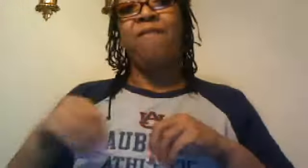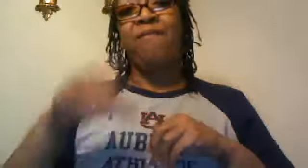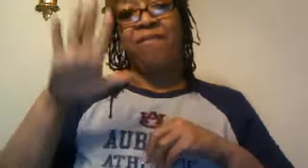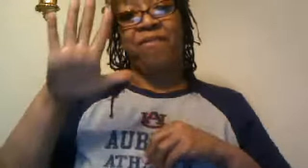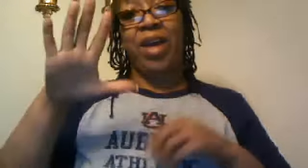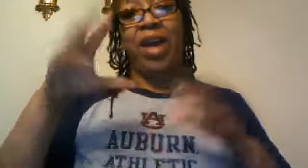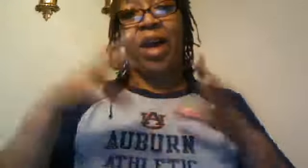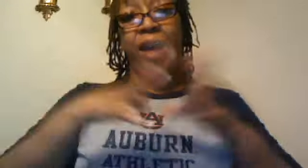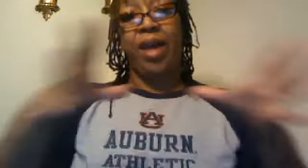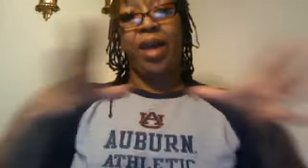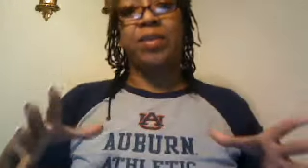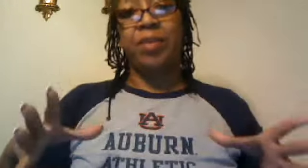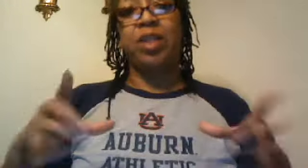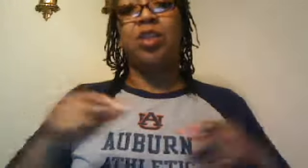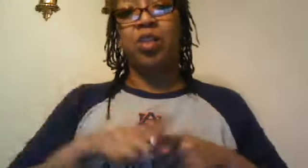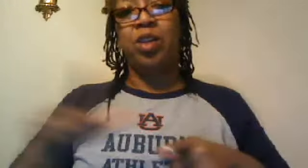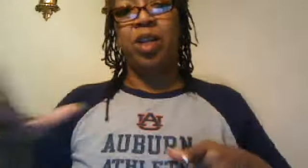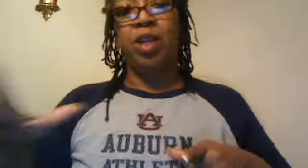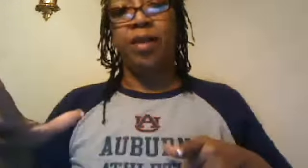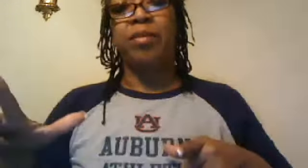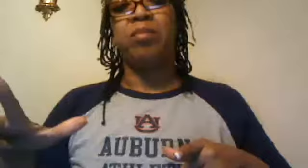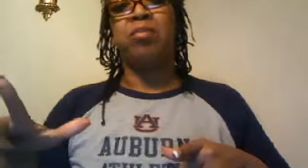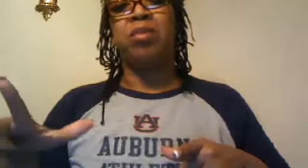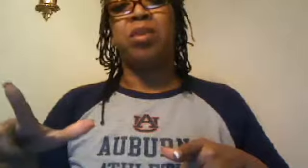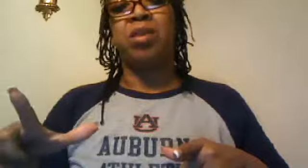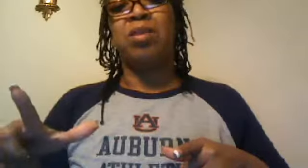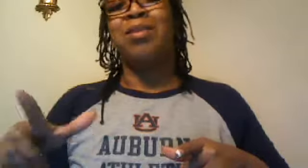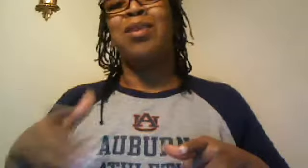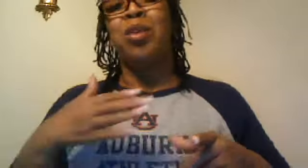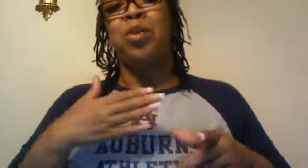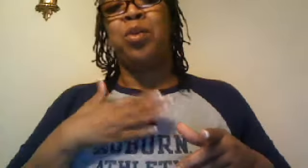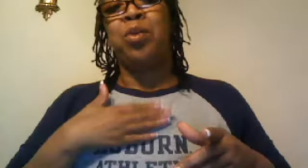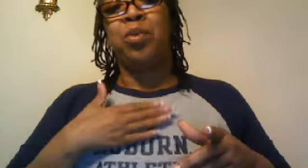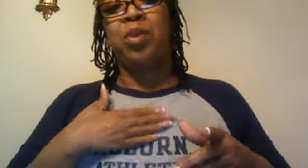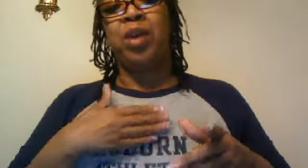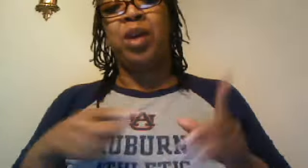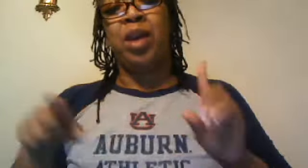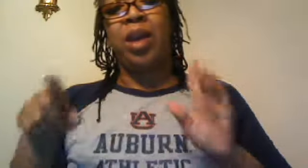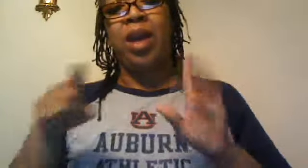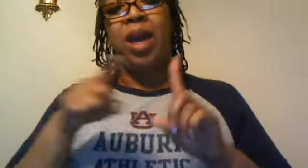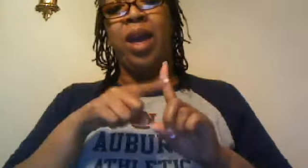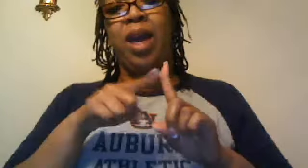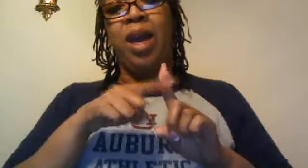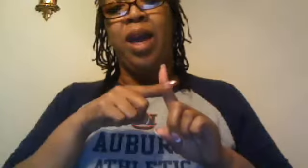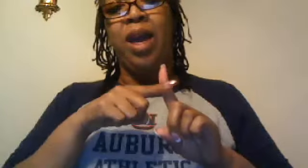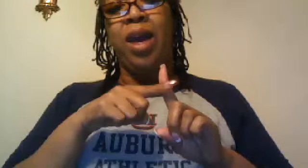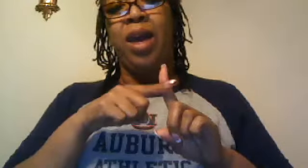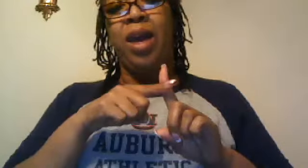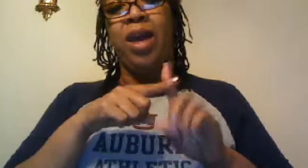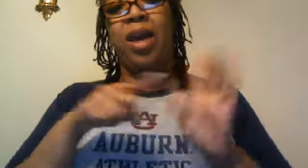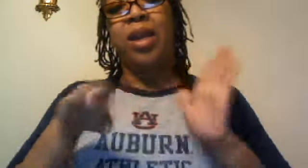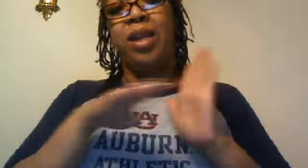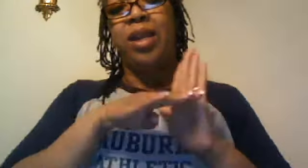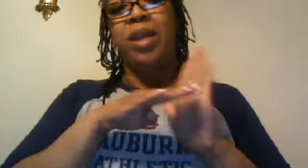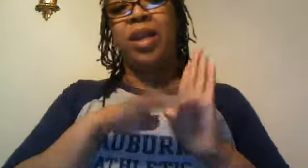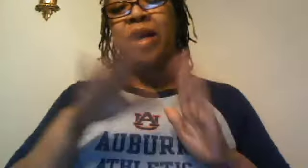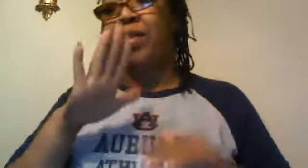spaces to the left, that means that we are adding -5. So if we add -5 right here, then that is going to get us